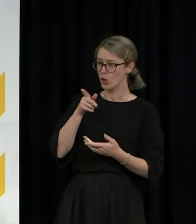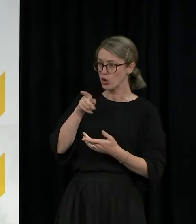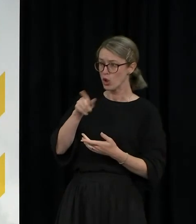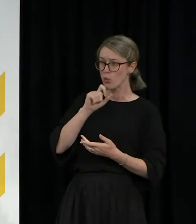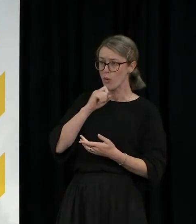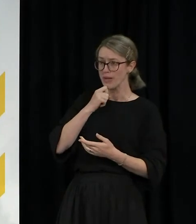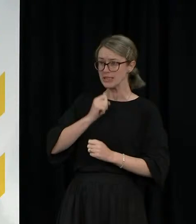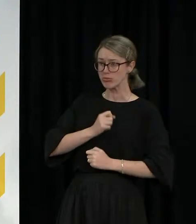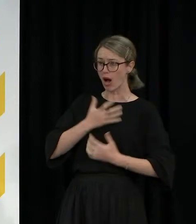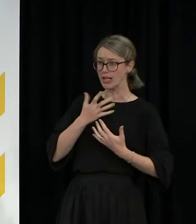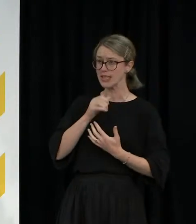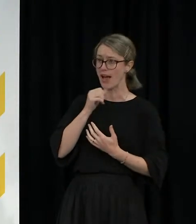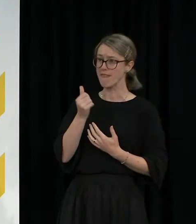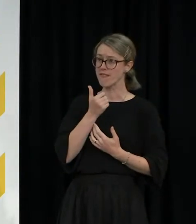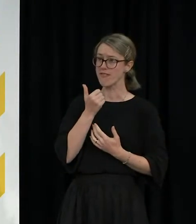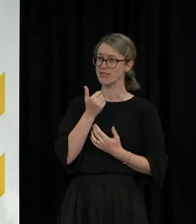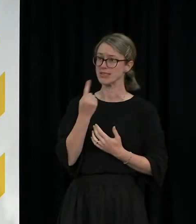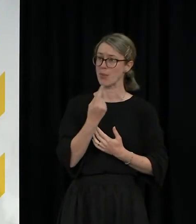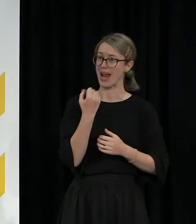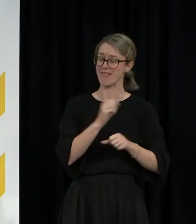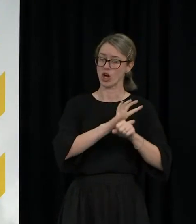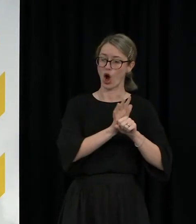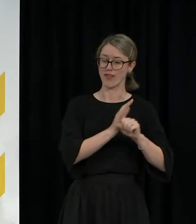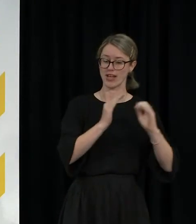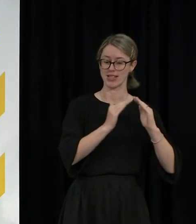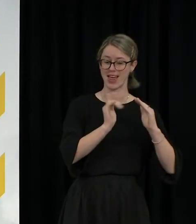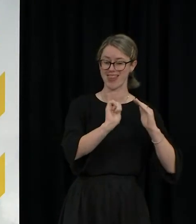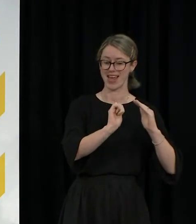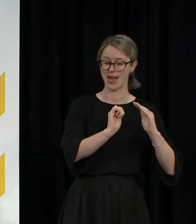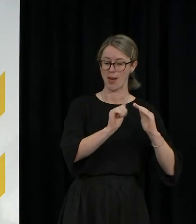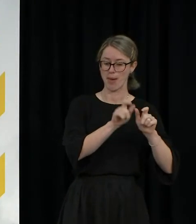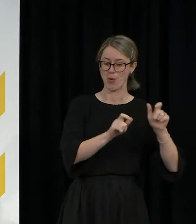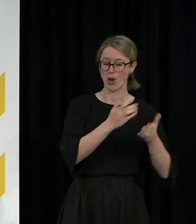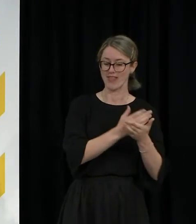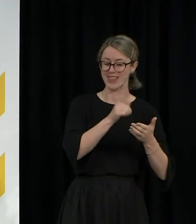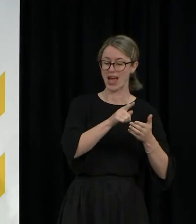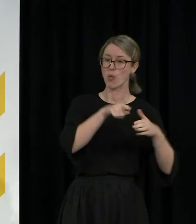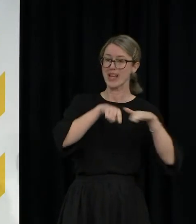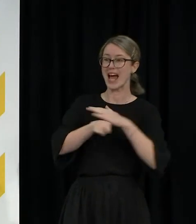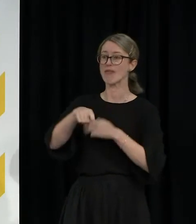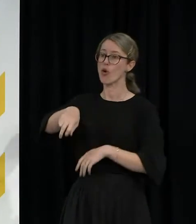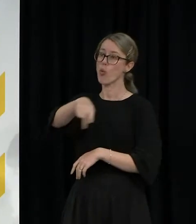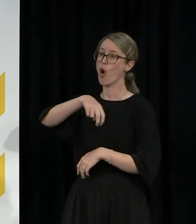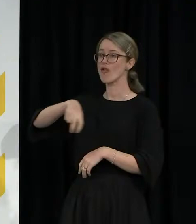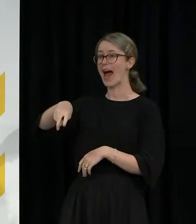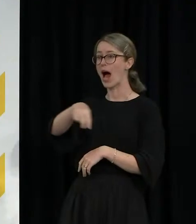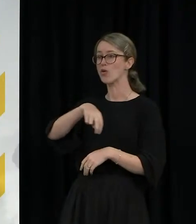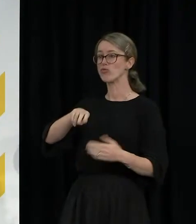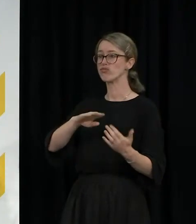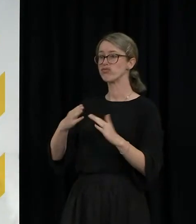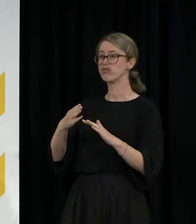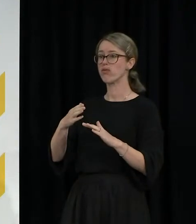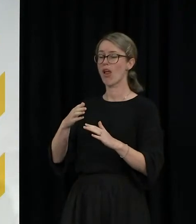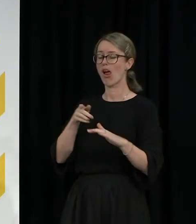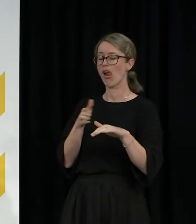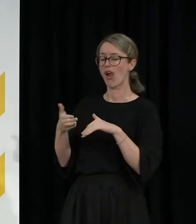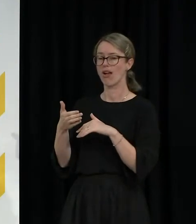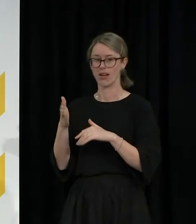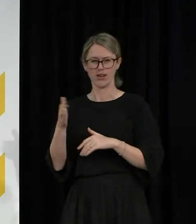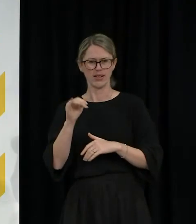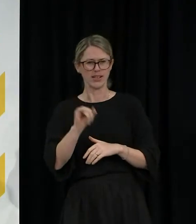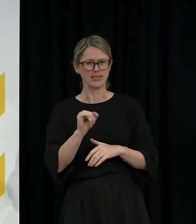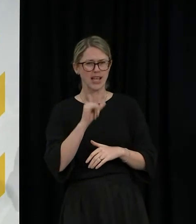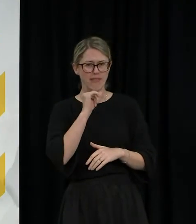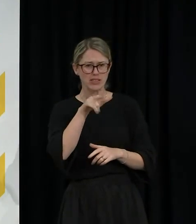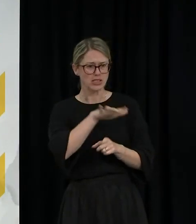then if household members of a COVID case were out in the community. Yes. It certainly would be, and obviously if there are situations you want to draw